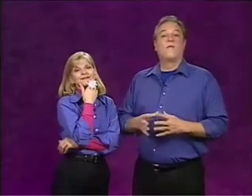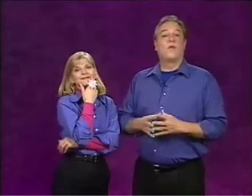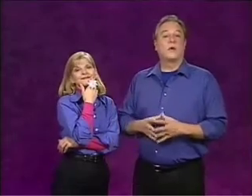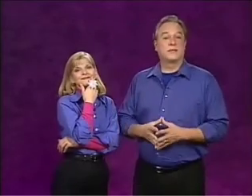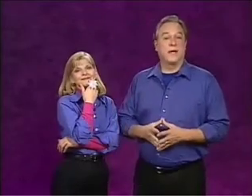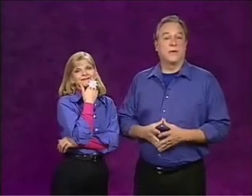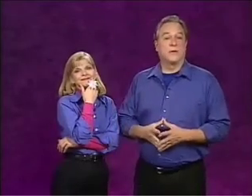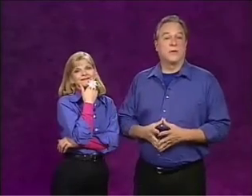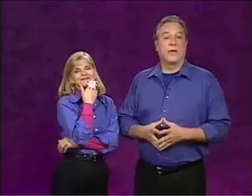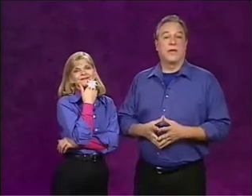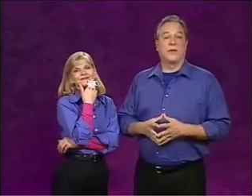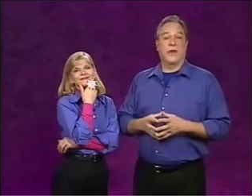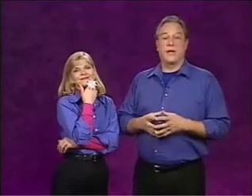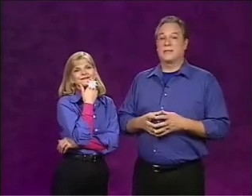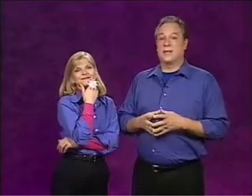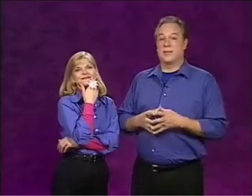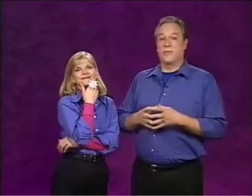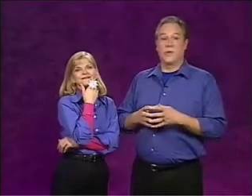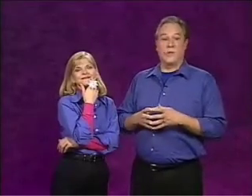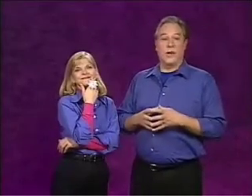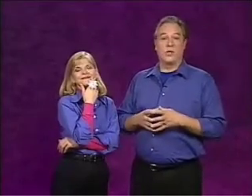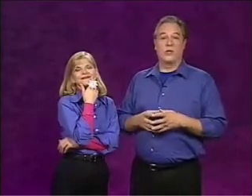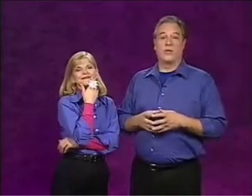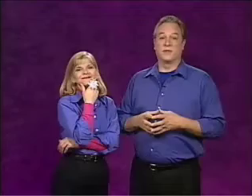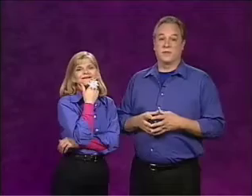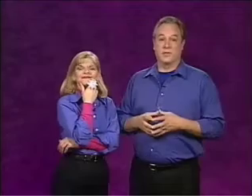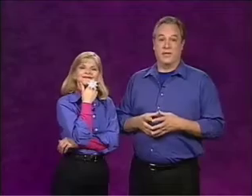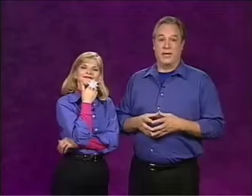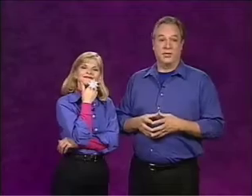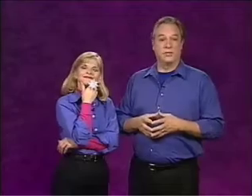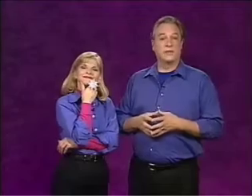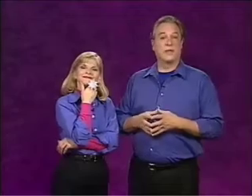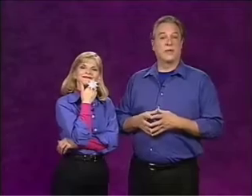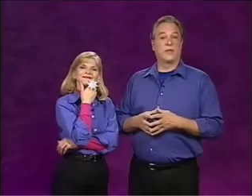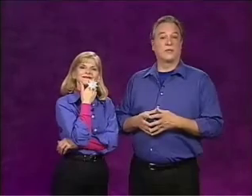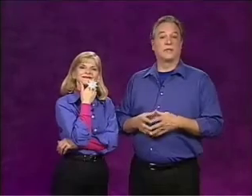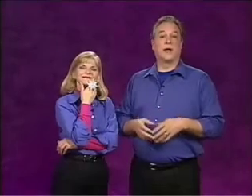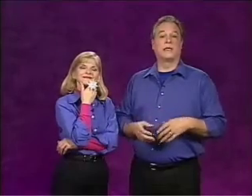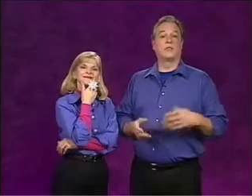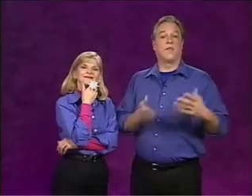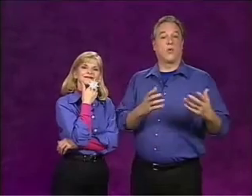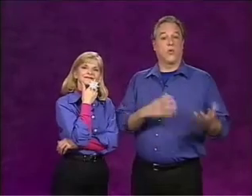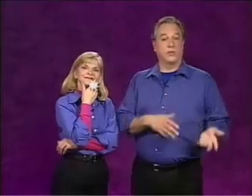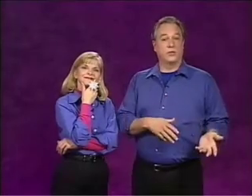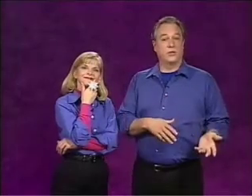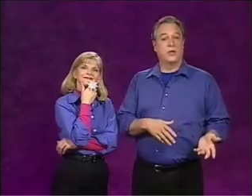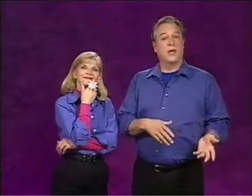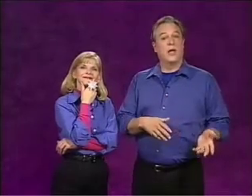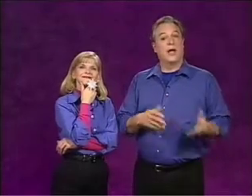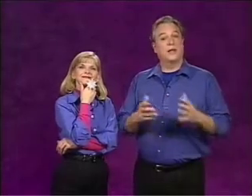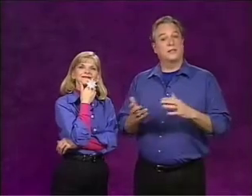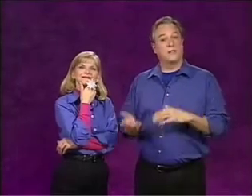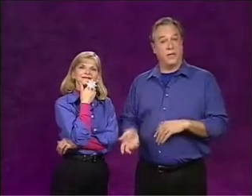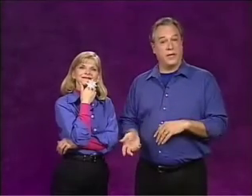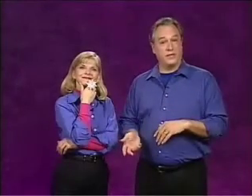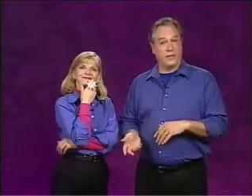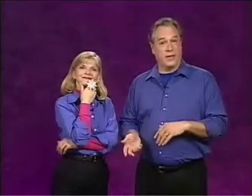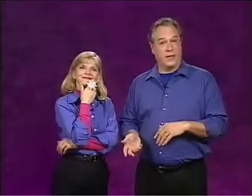For example, in the last lesson we reminded you of associations that bring the signs for winter and spring to